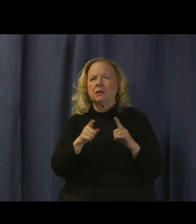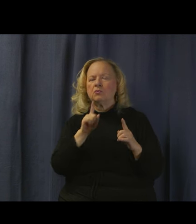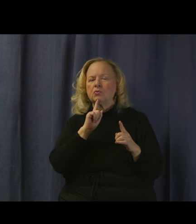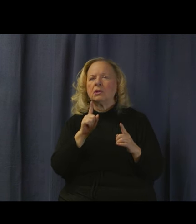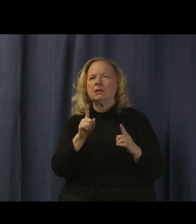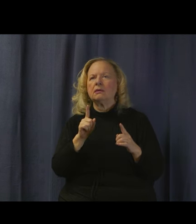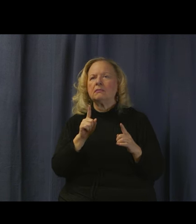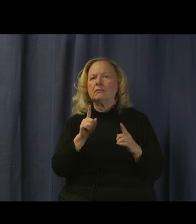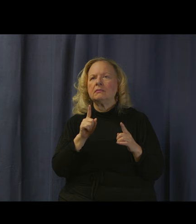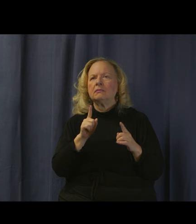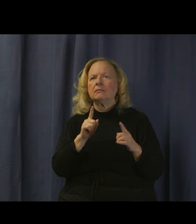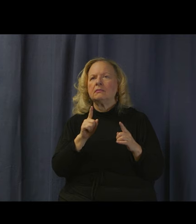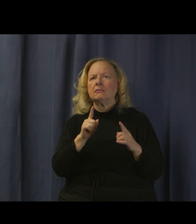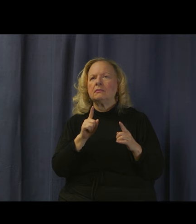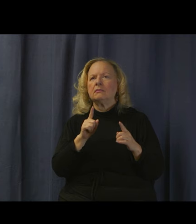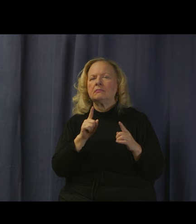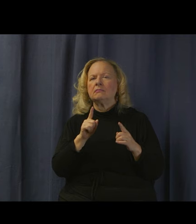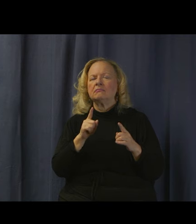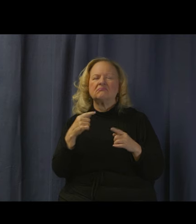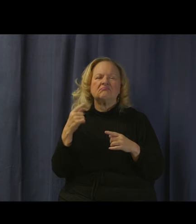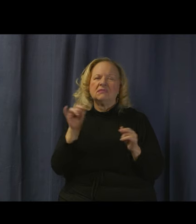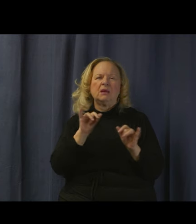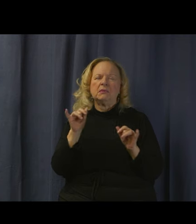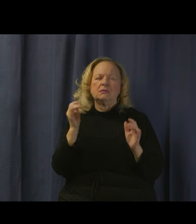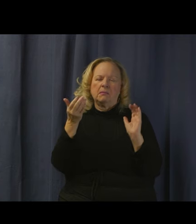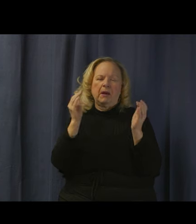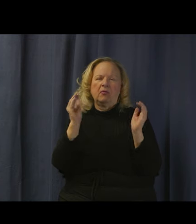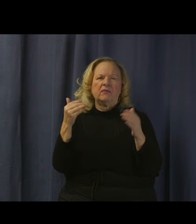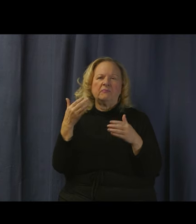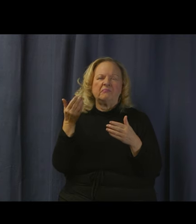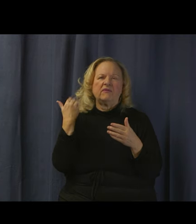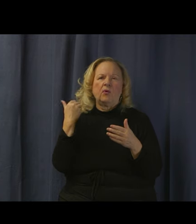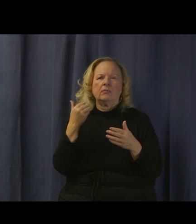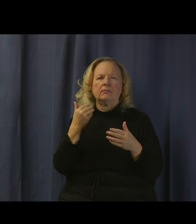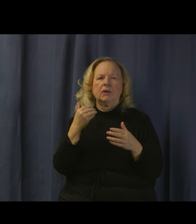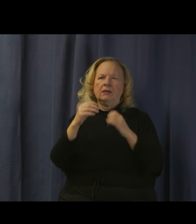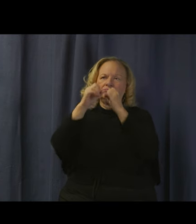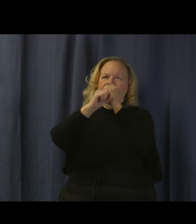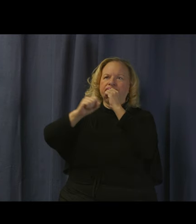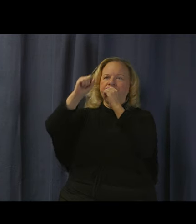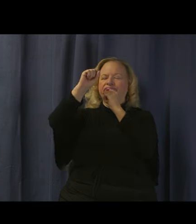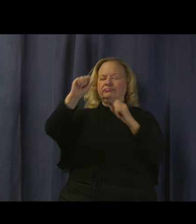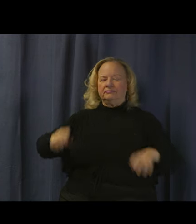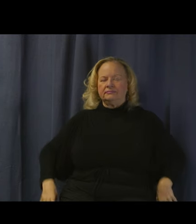what it's been before. Curtis, come on up. Let's stand.